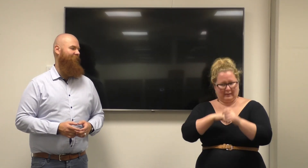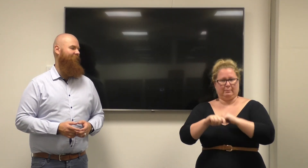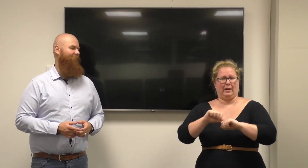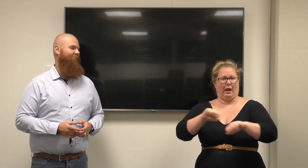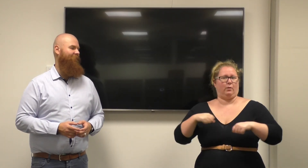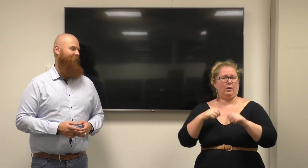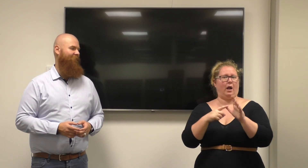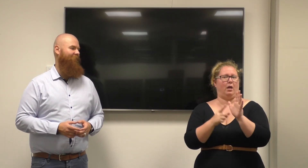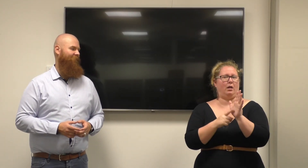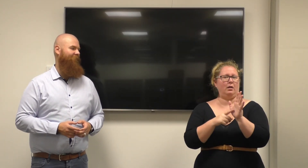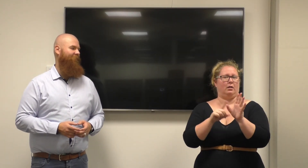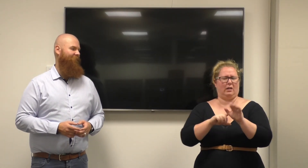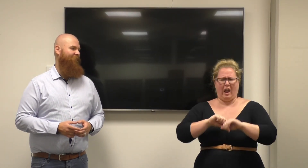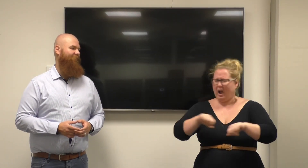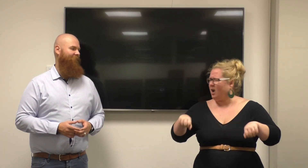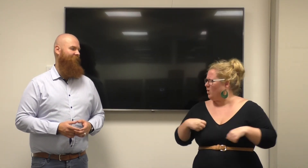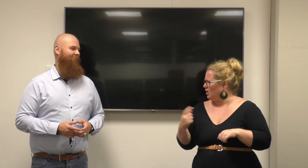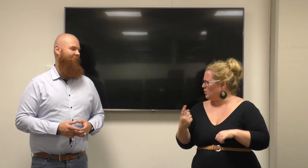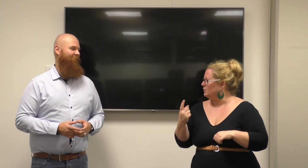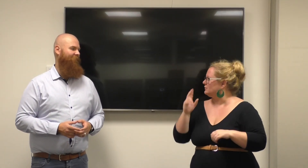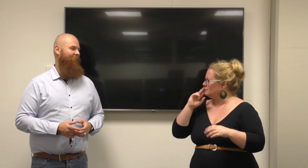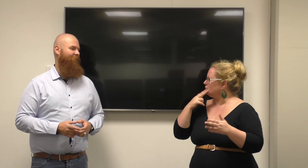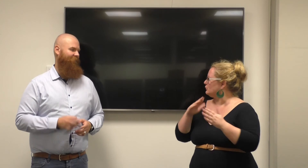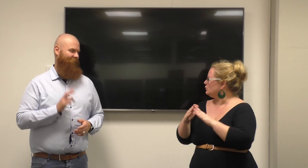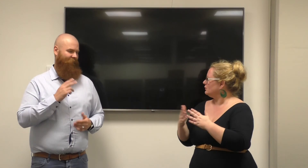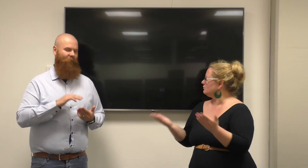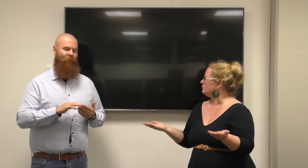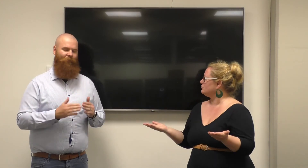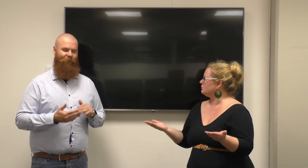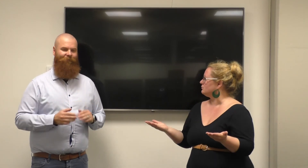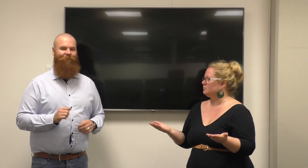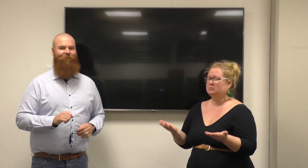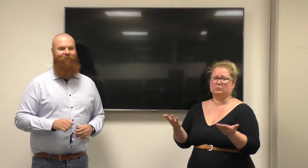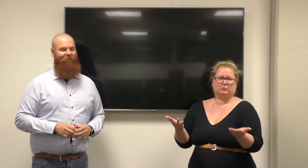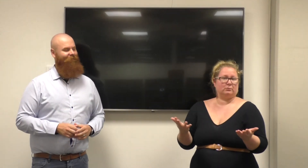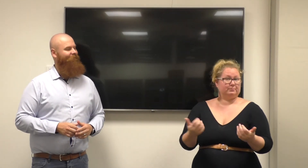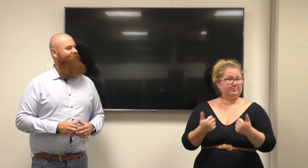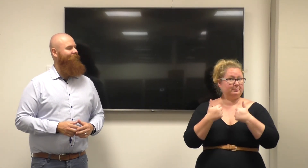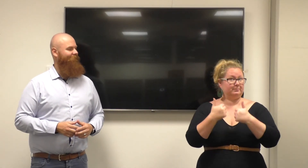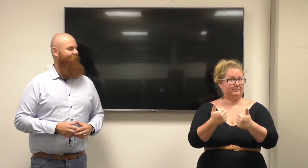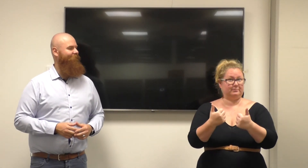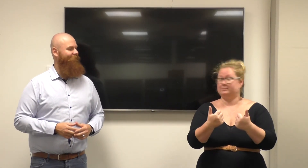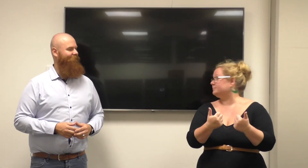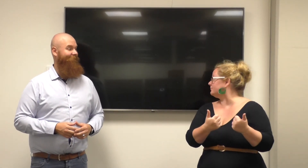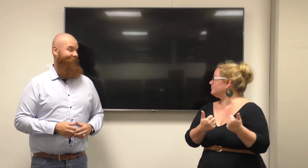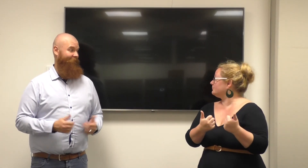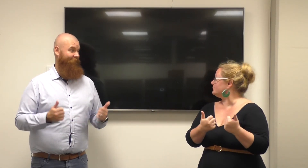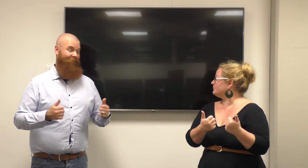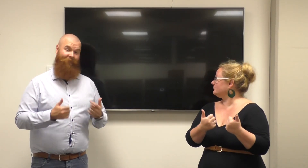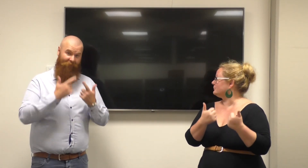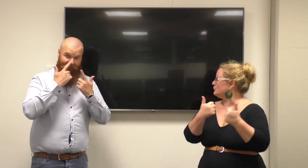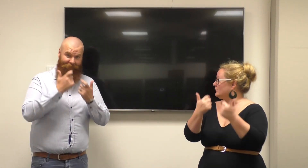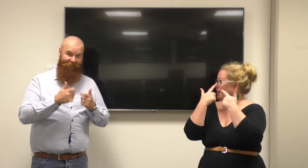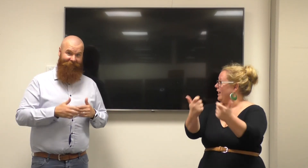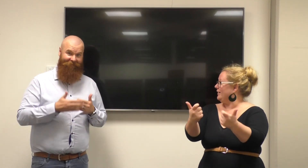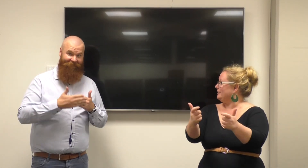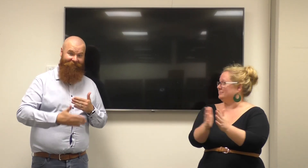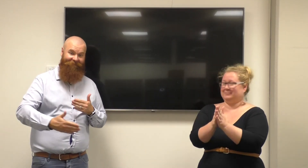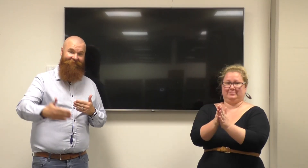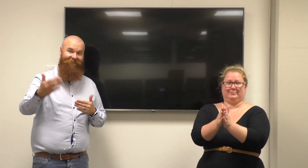work together, coexist in space. We want to be space allies. Yeah, within the deaf community. Okay? Alright,